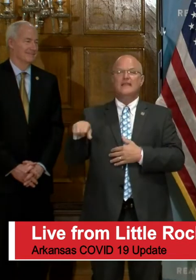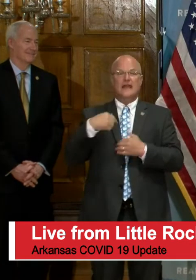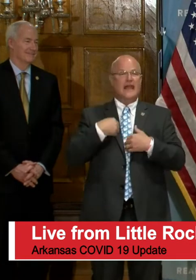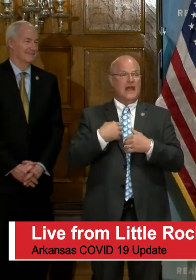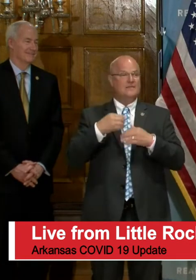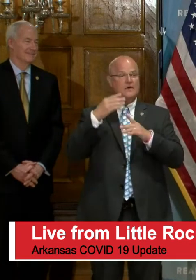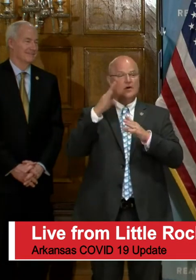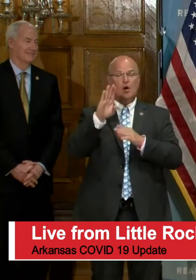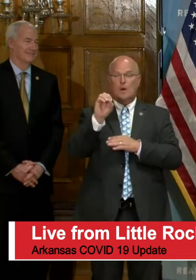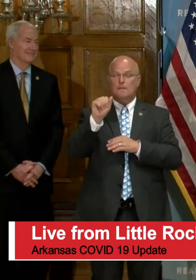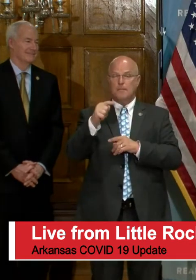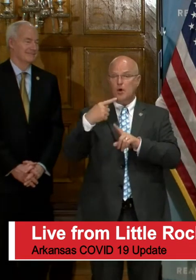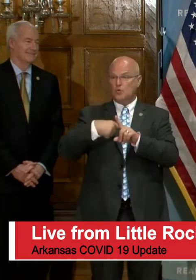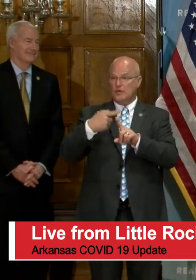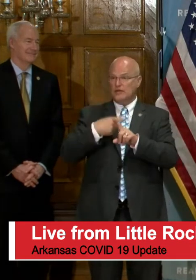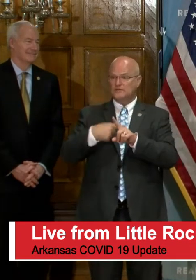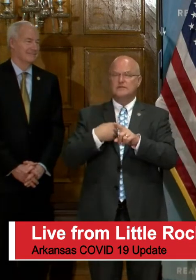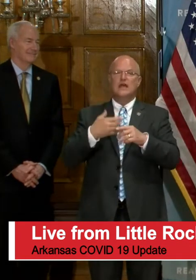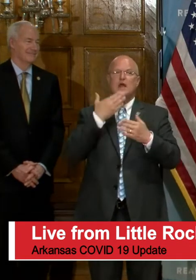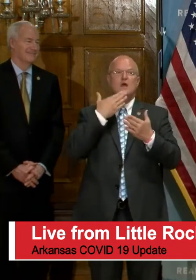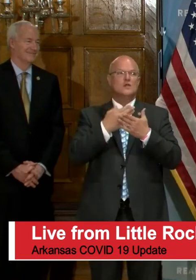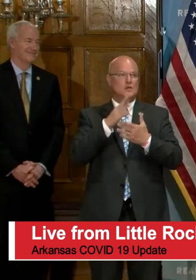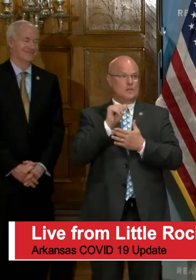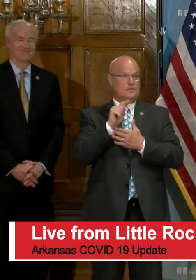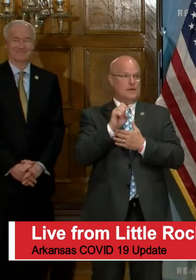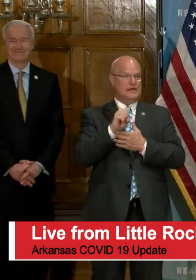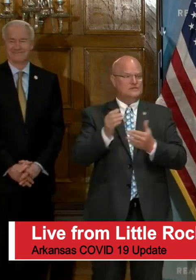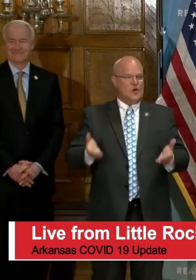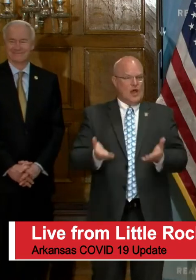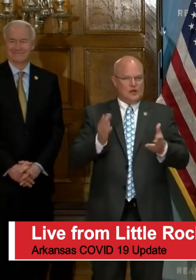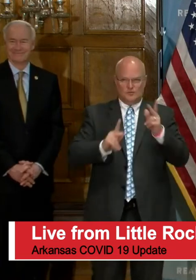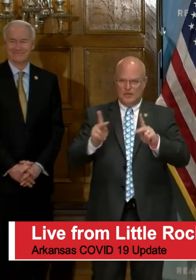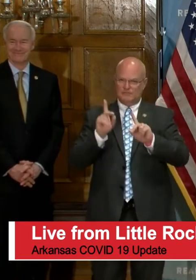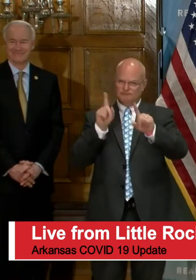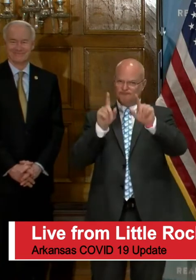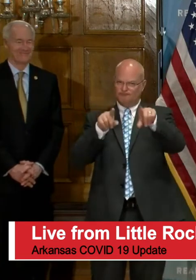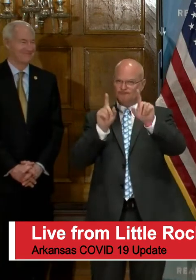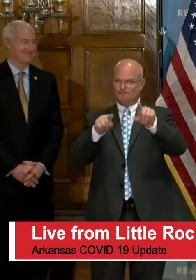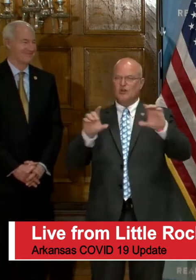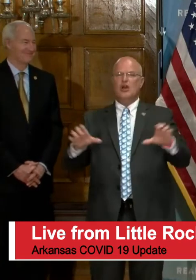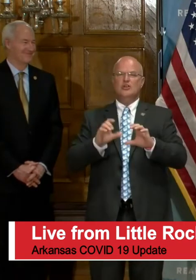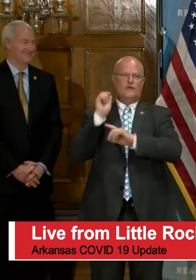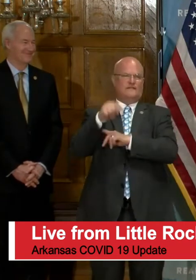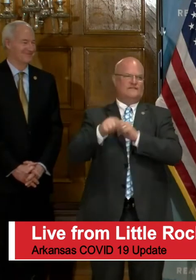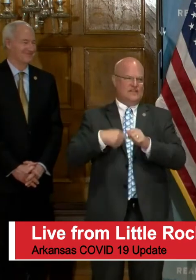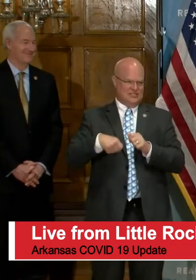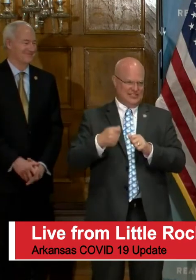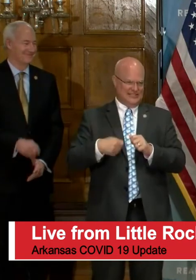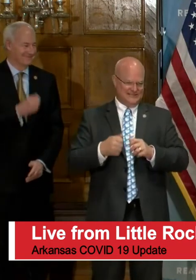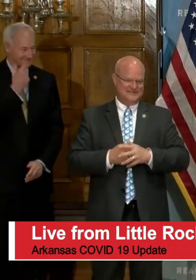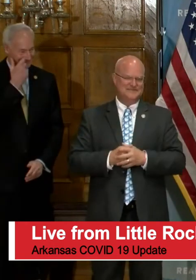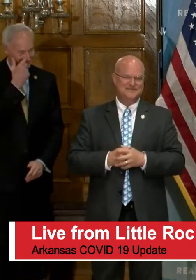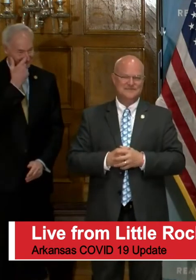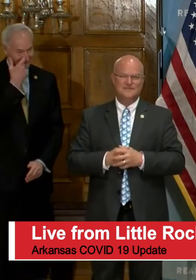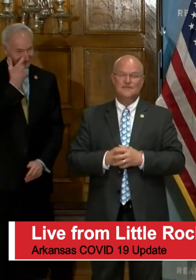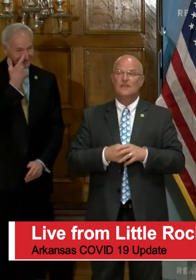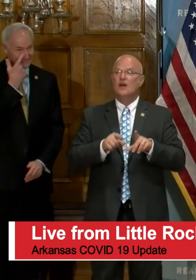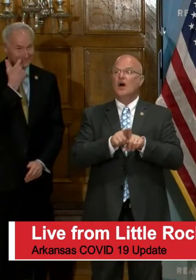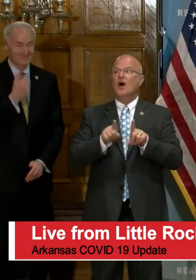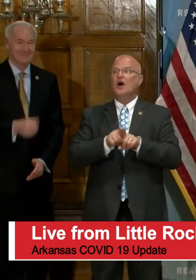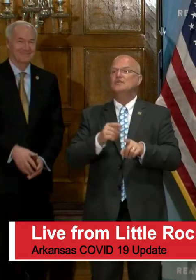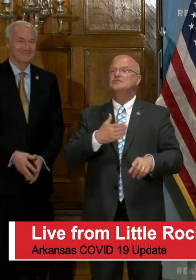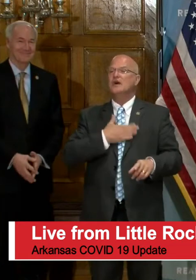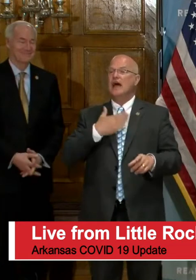have boat rentals and lots of fresh bait. So I encourage everyone to get out and do some fishing. I'm also